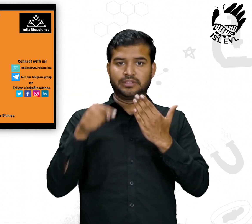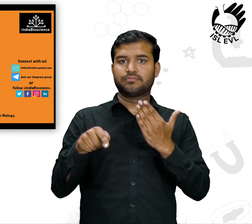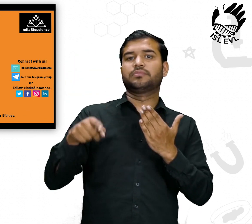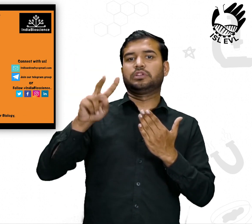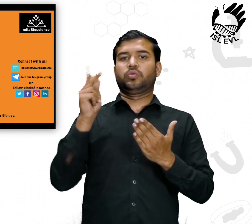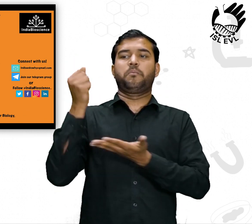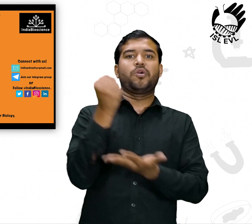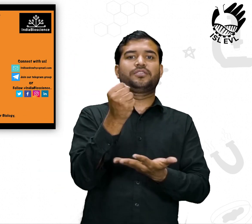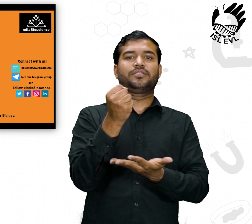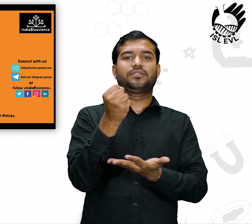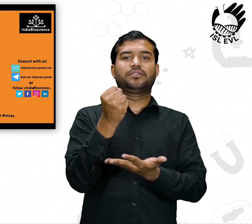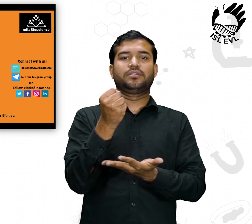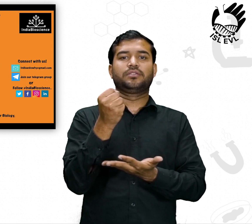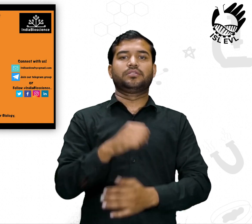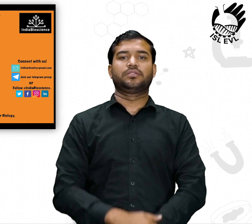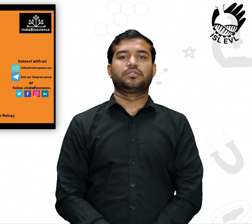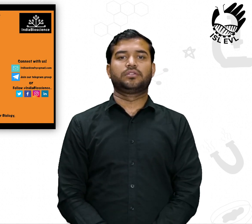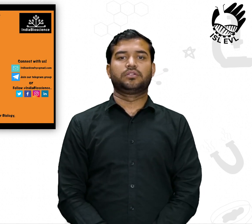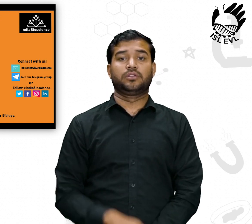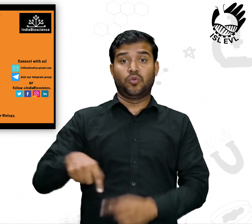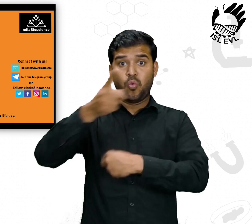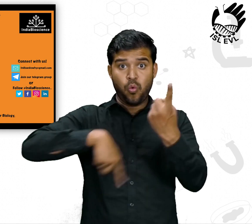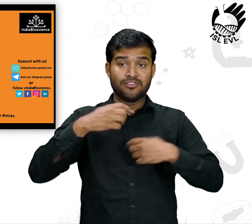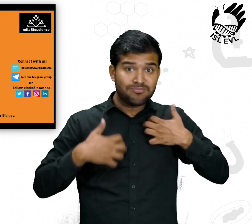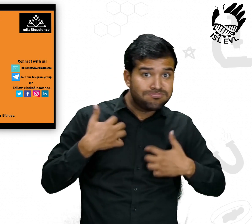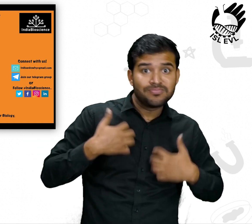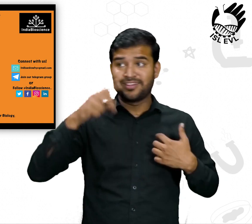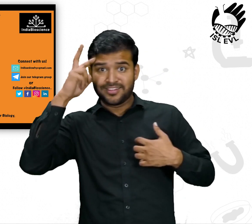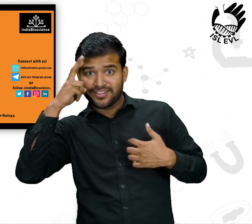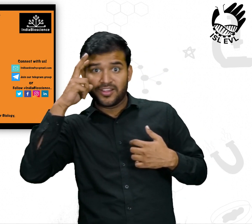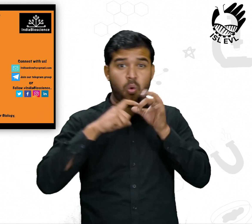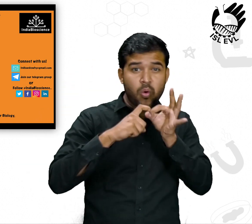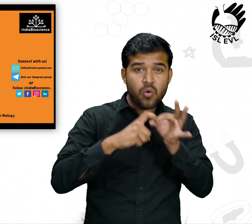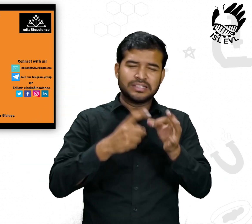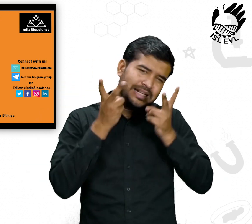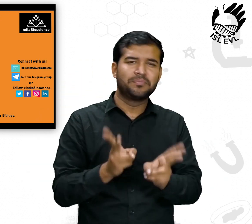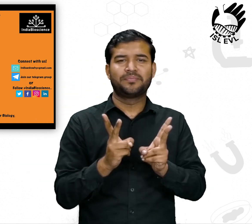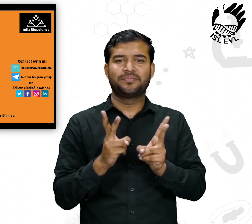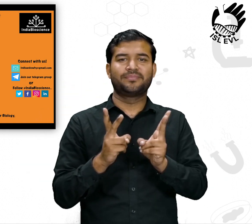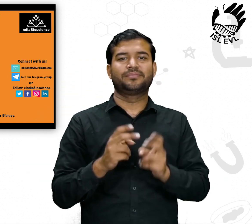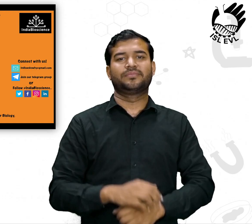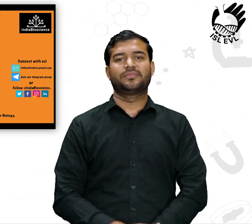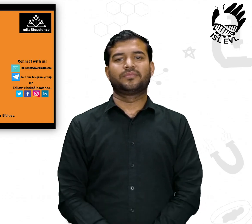second outreach grant and is hosted on India Biospeaks. So stay tuned and stay curious.